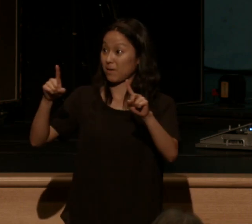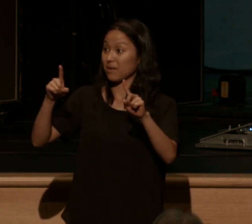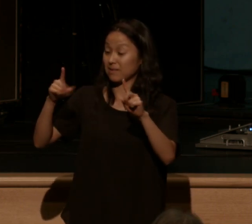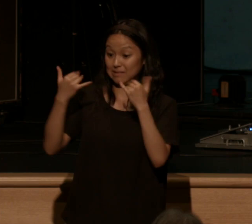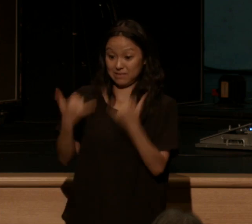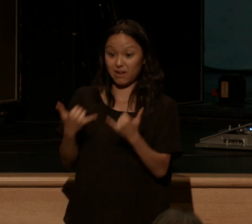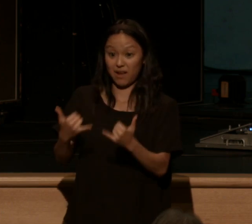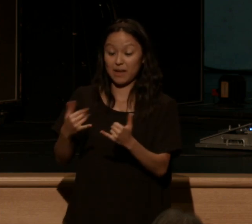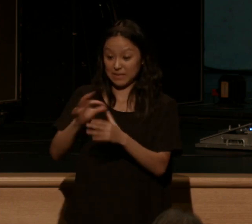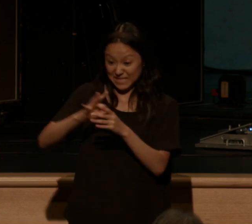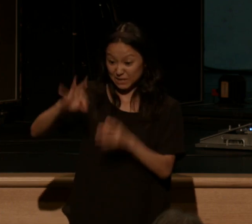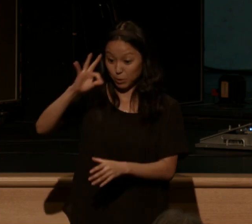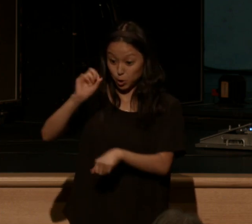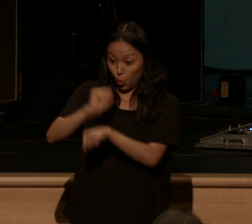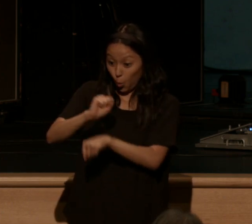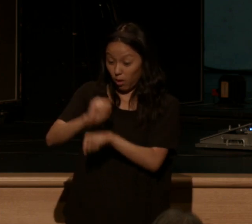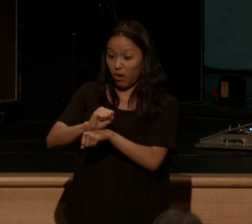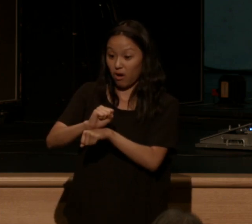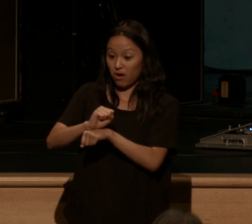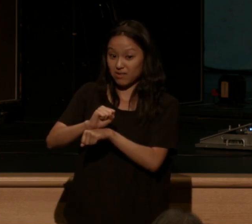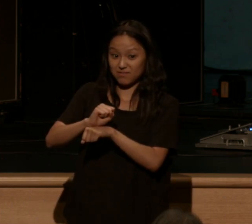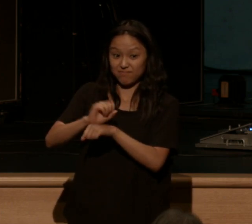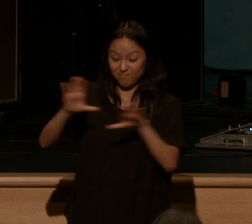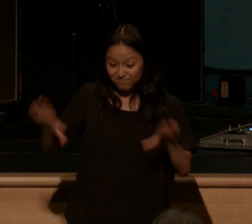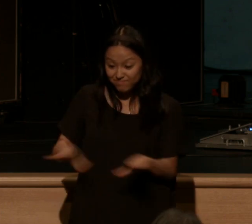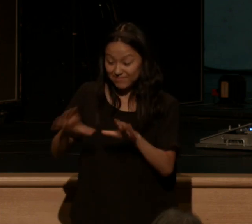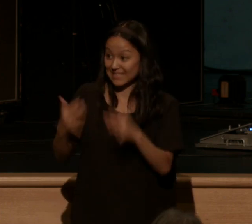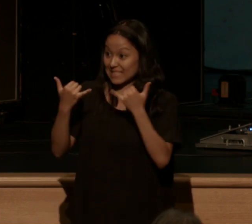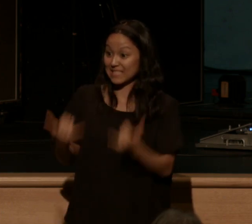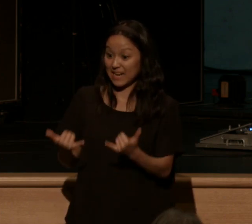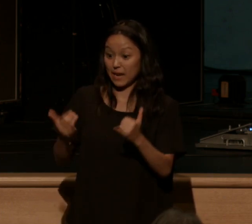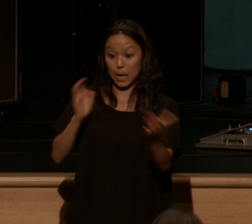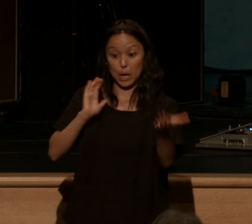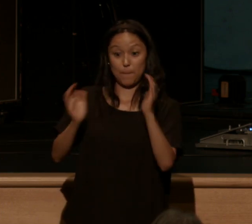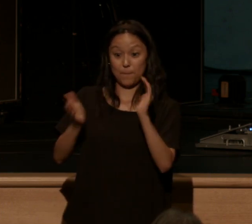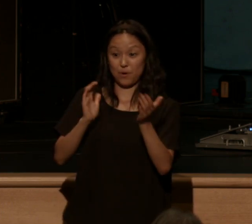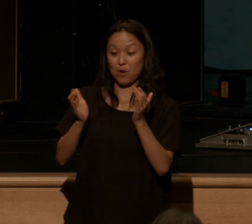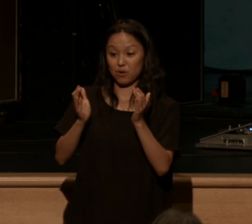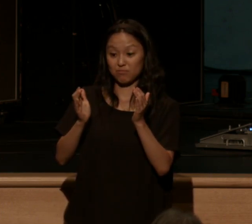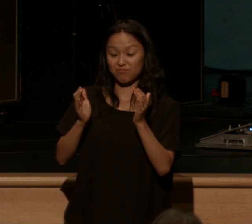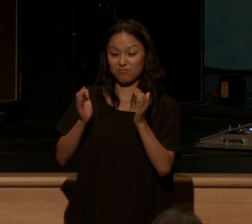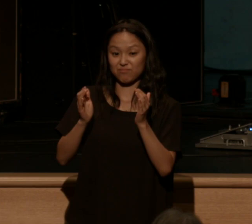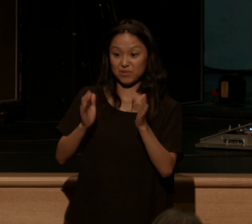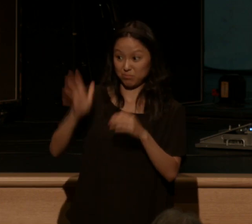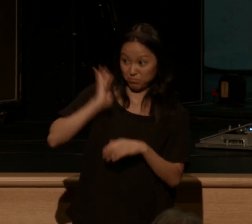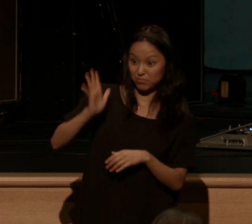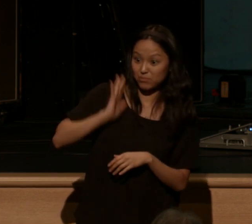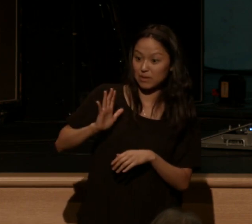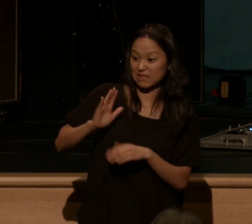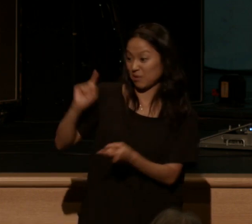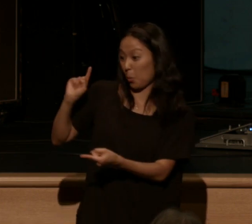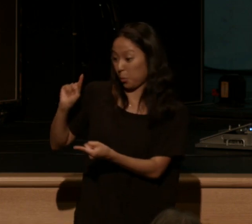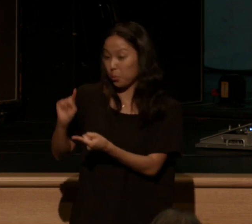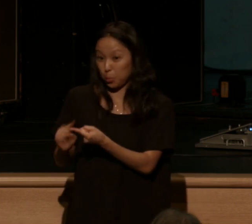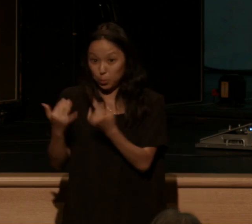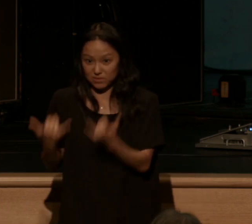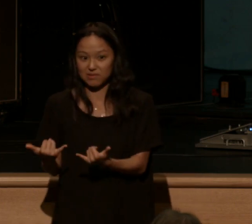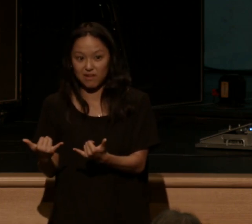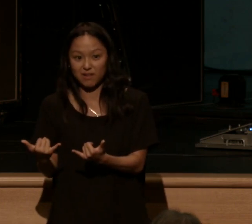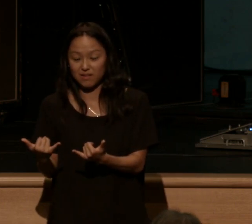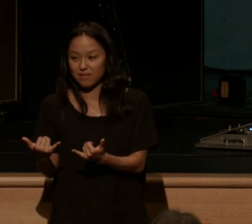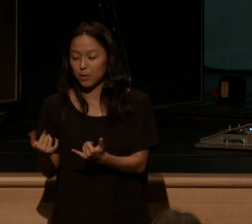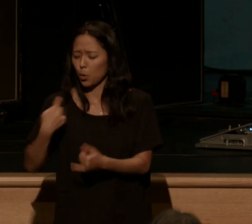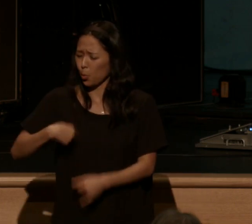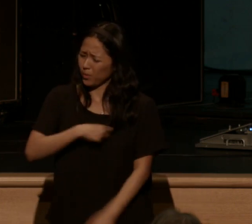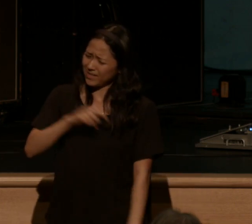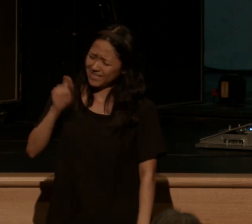actual spiritual work done in the earth in proportion to the means used is undoubtedly far less.